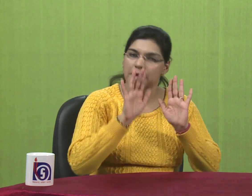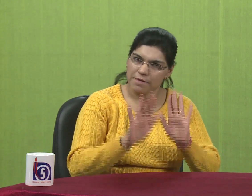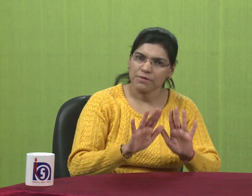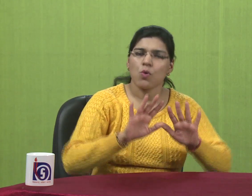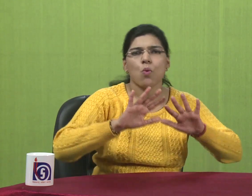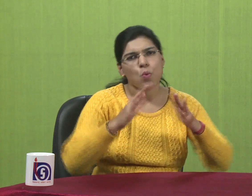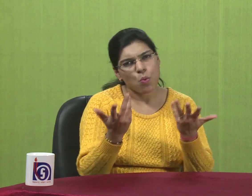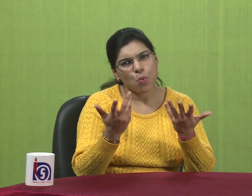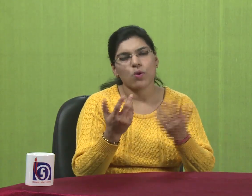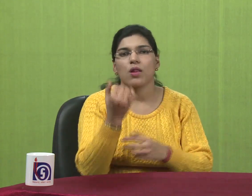bullets.